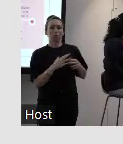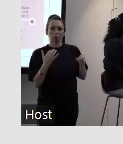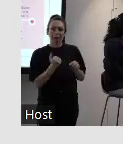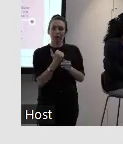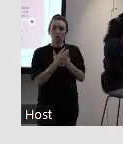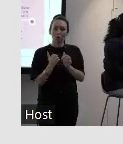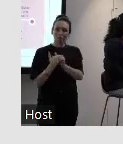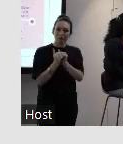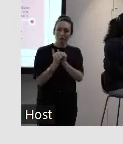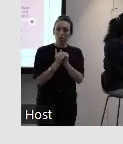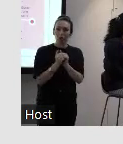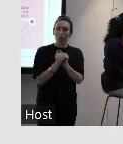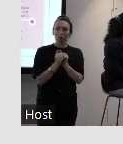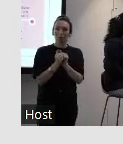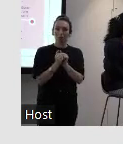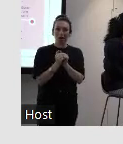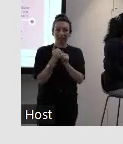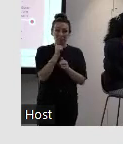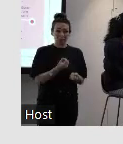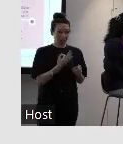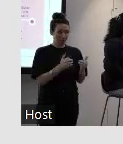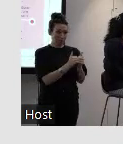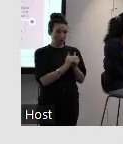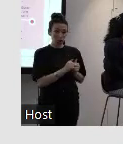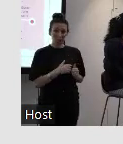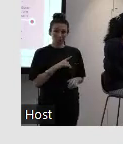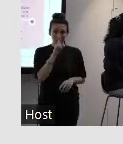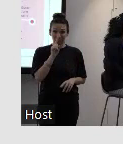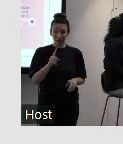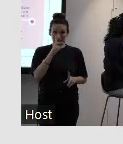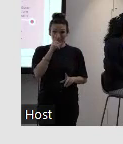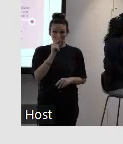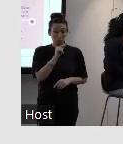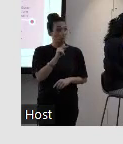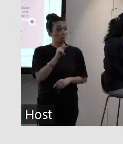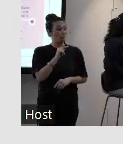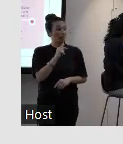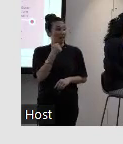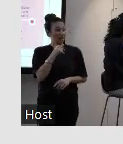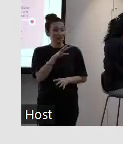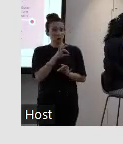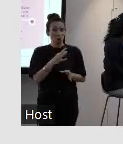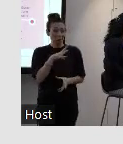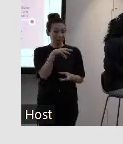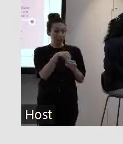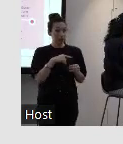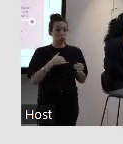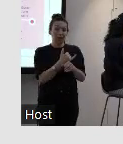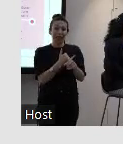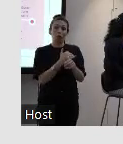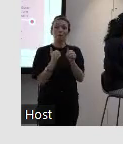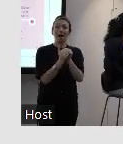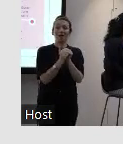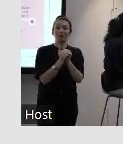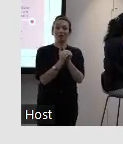create partnerships that wouldn't be possible otherwise. So we've embedded research within clinical services, engaged with our clinical partners